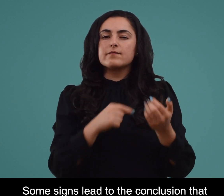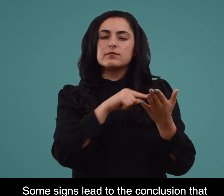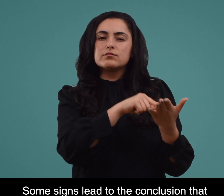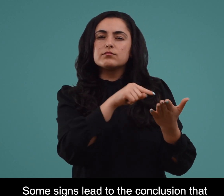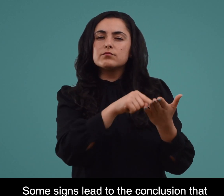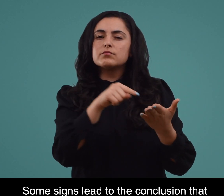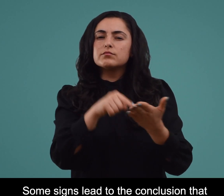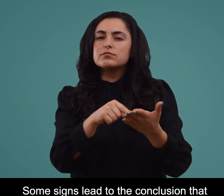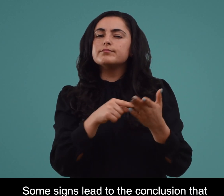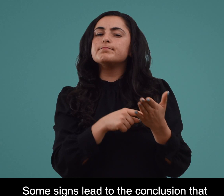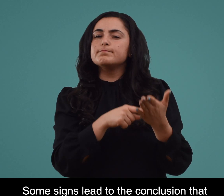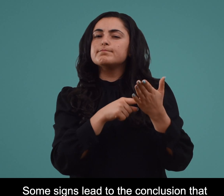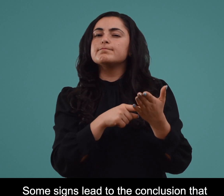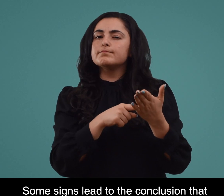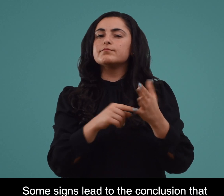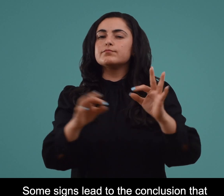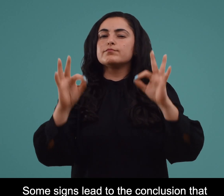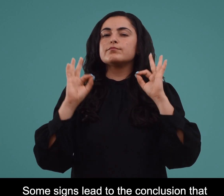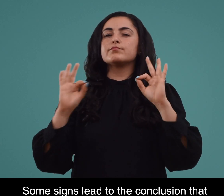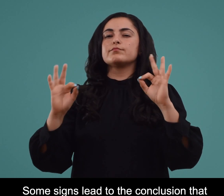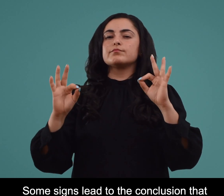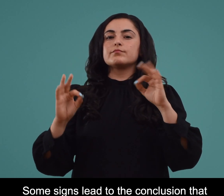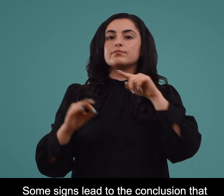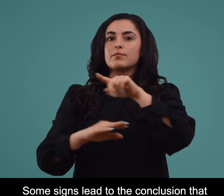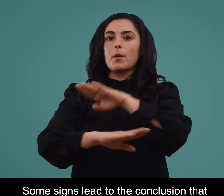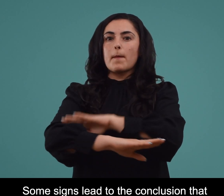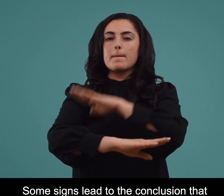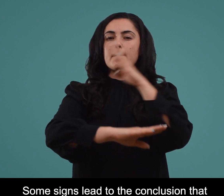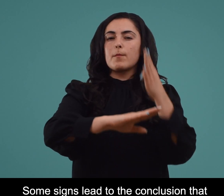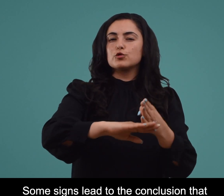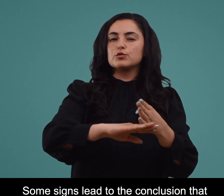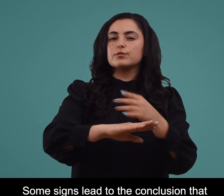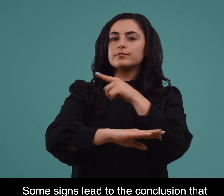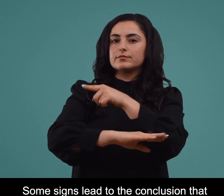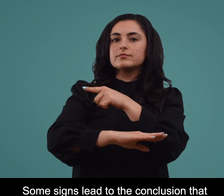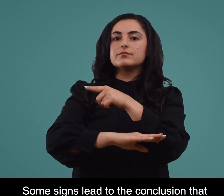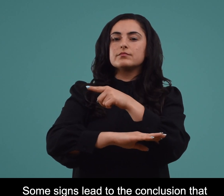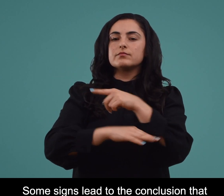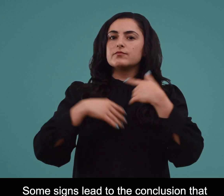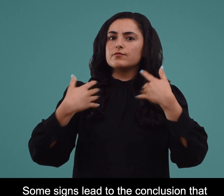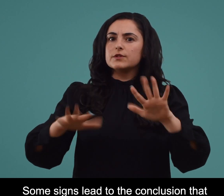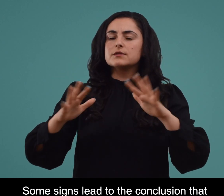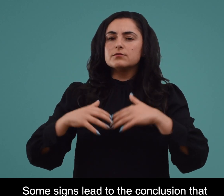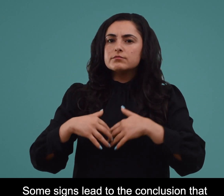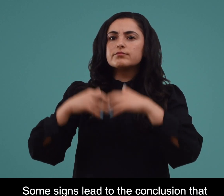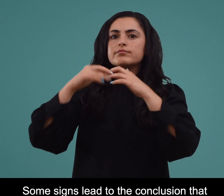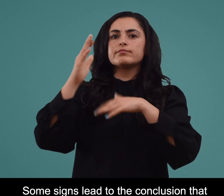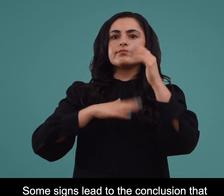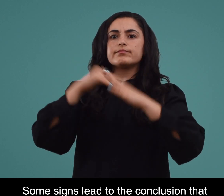Some signs lead to the conclusion that Banya Bashi was built in the years 1566